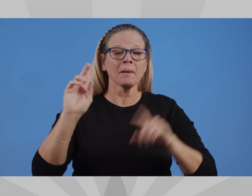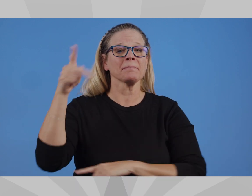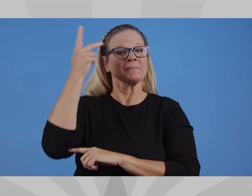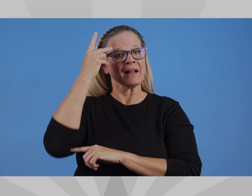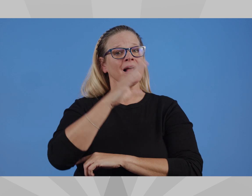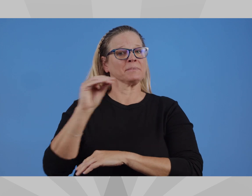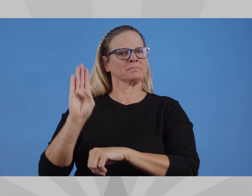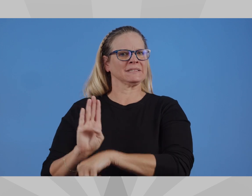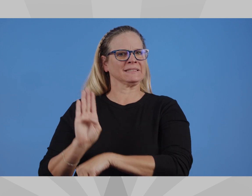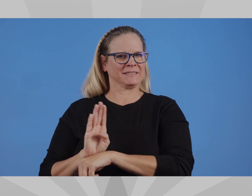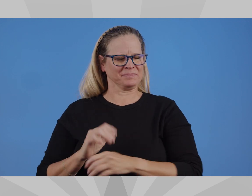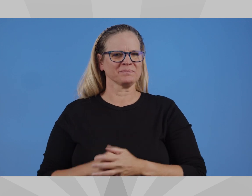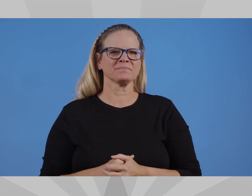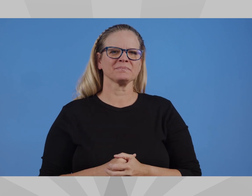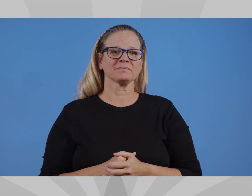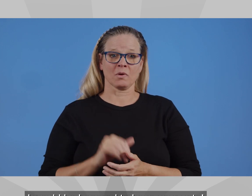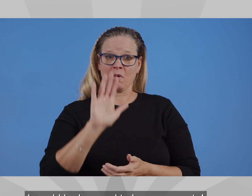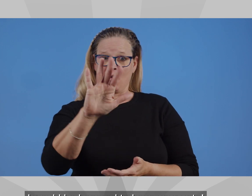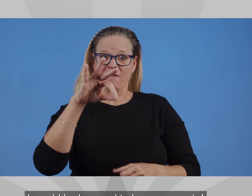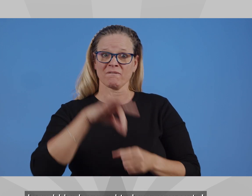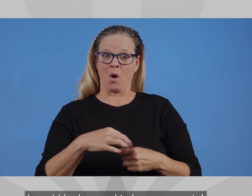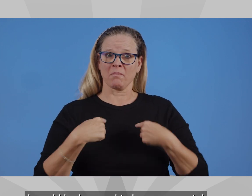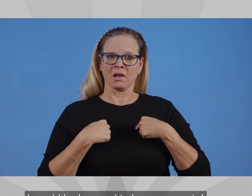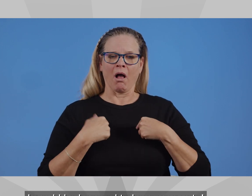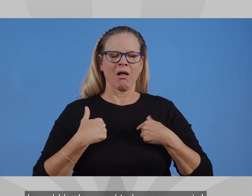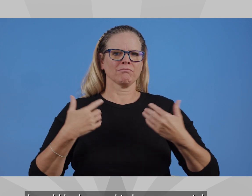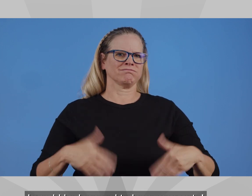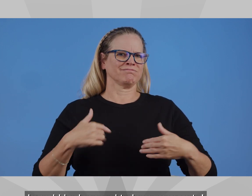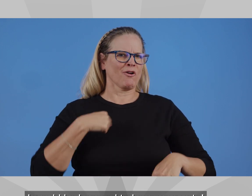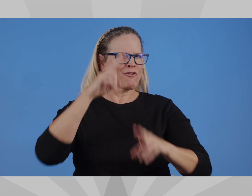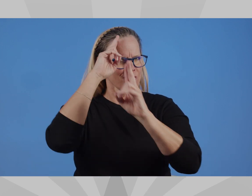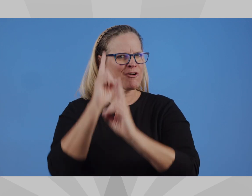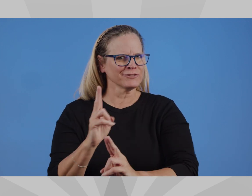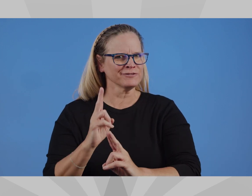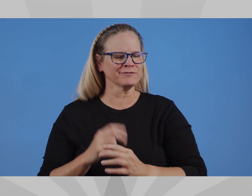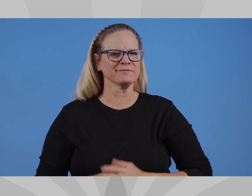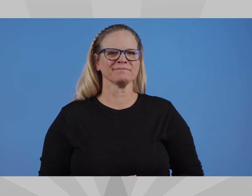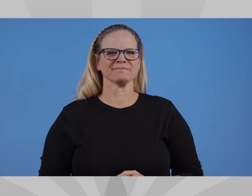I would be honored to have your vote.